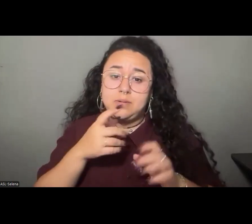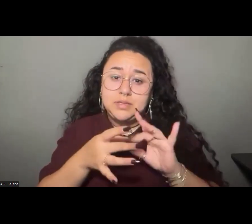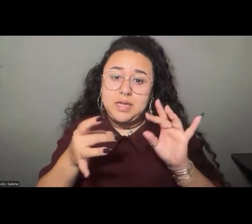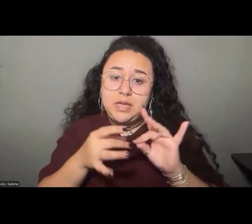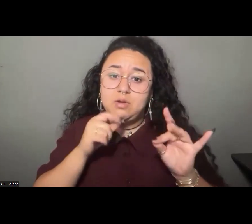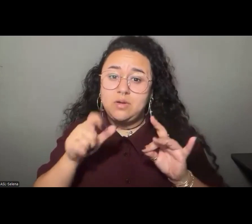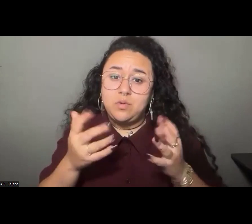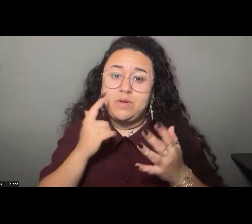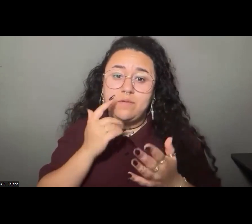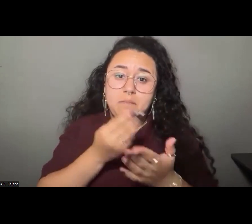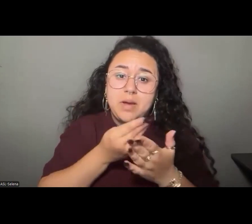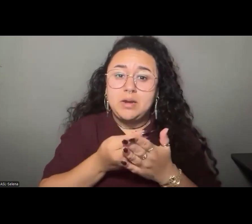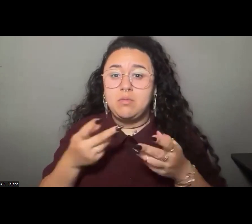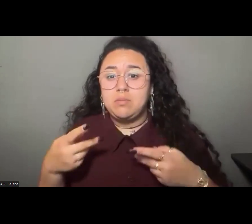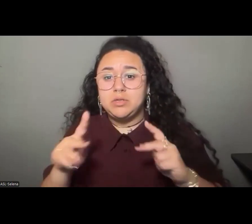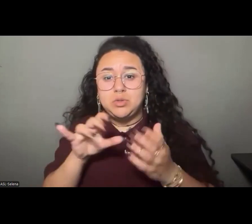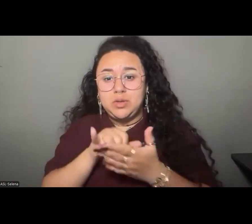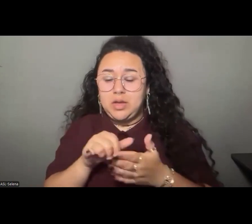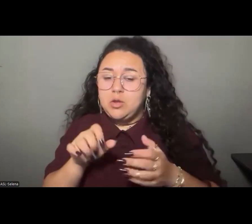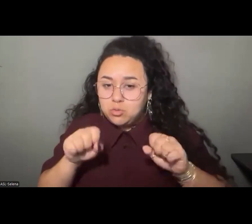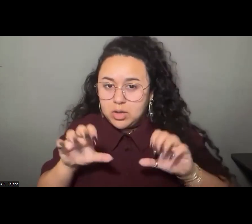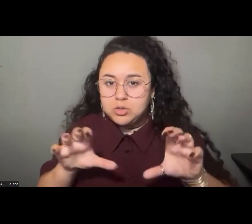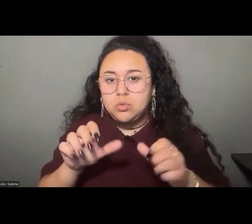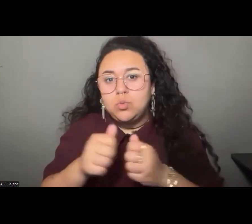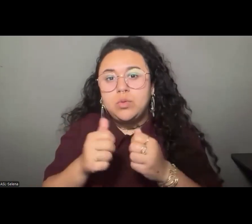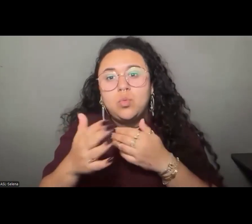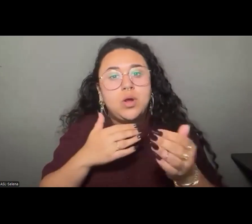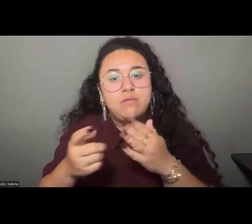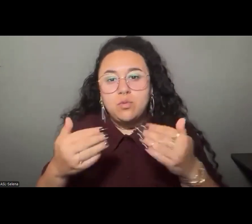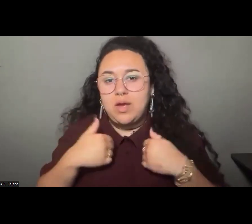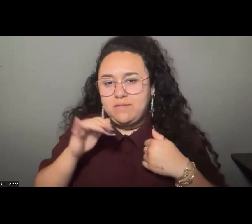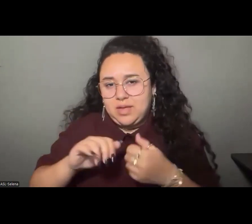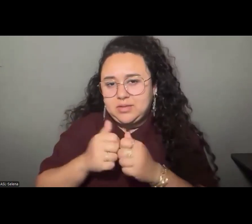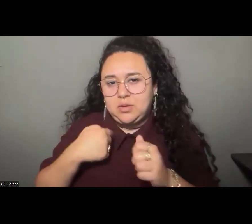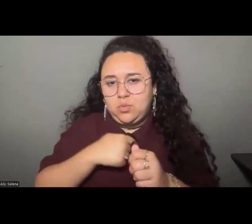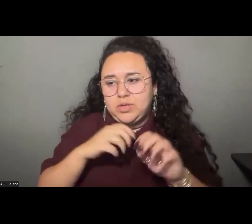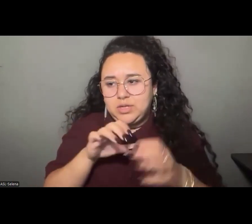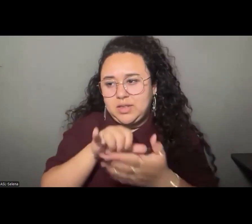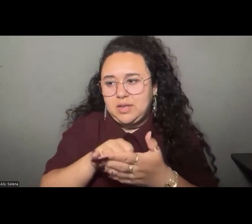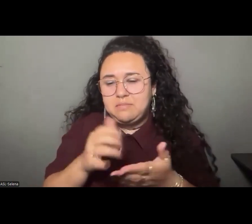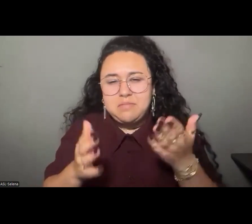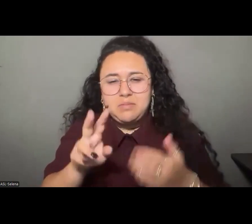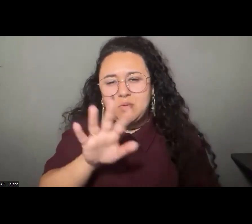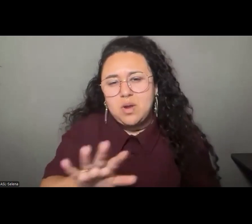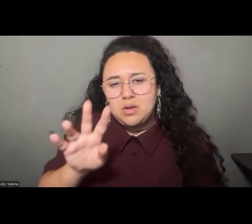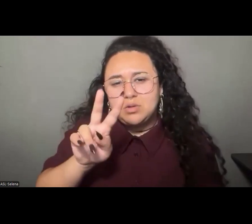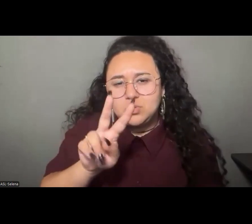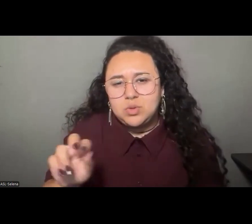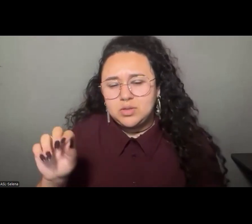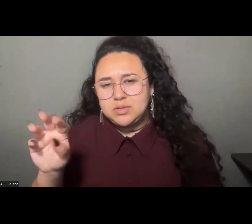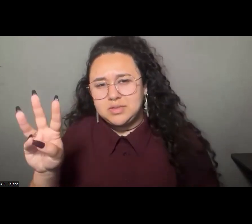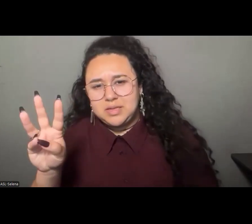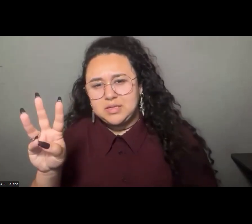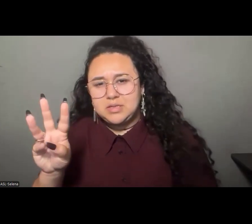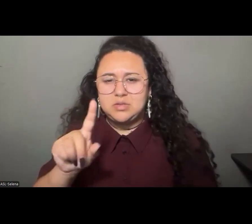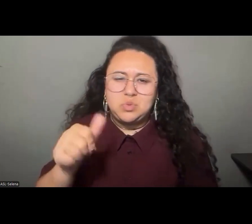with what you have, because that's what we did. Okay, so maybe 2006, maybe 2010. It's